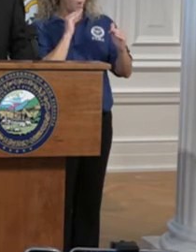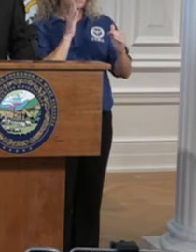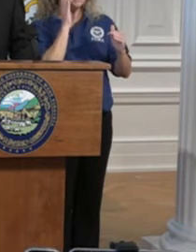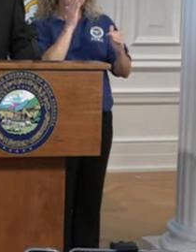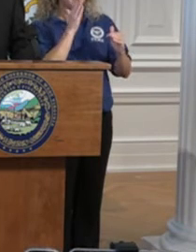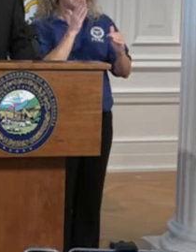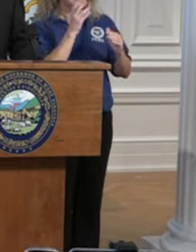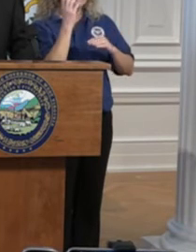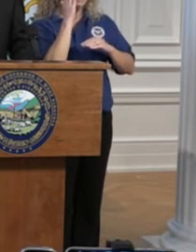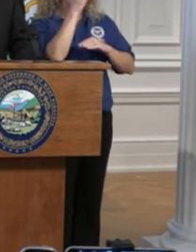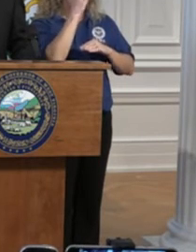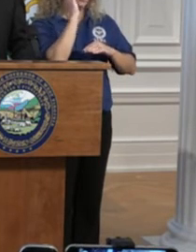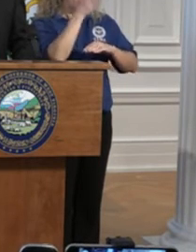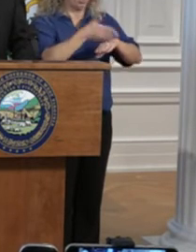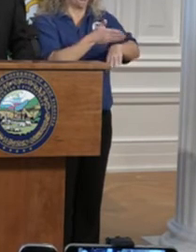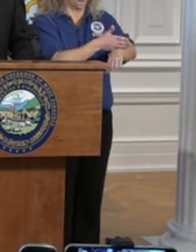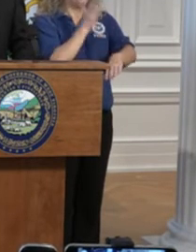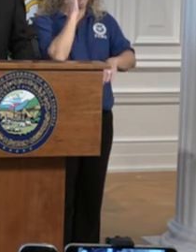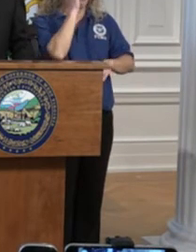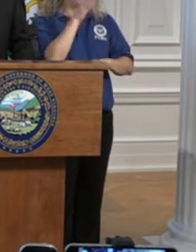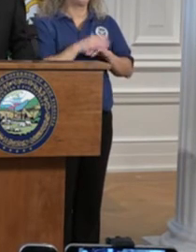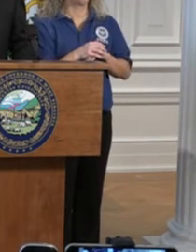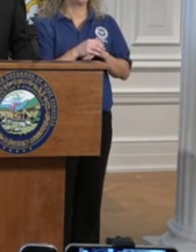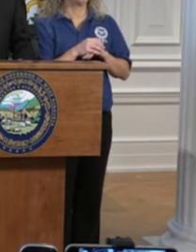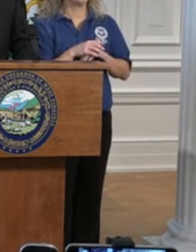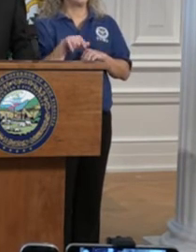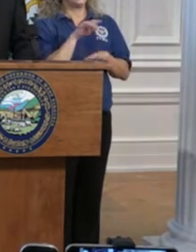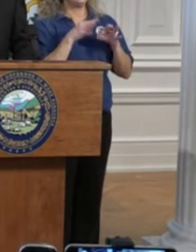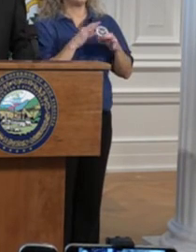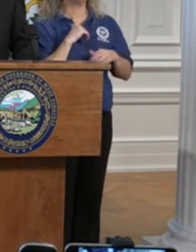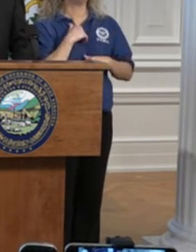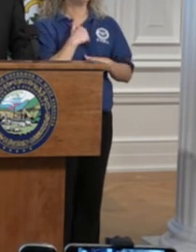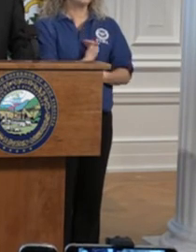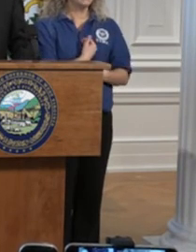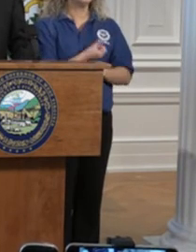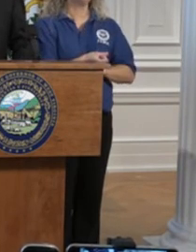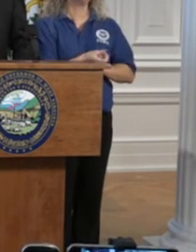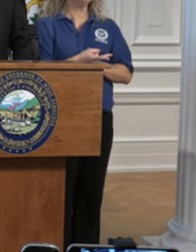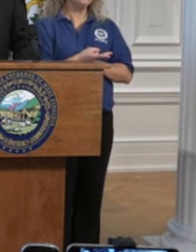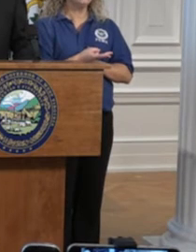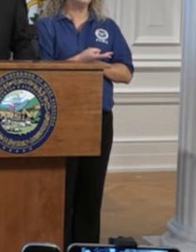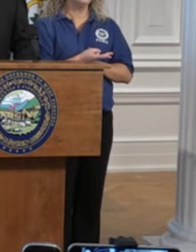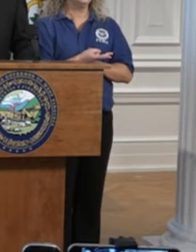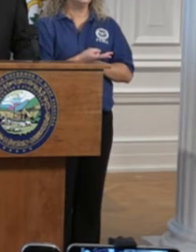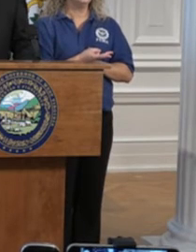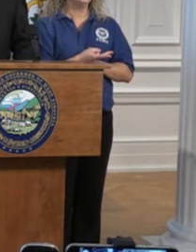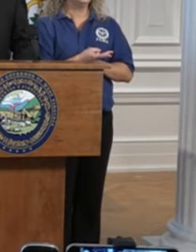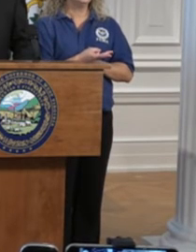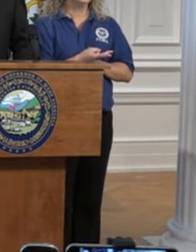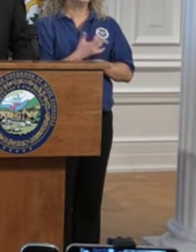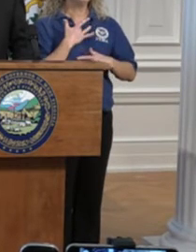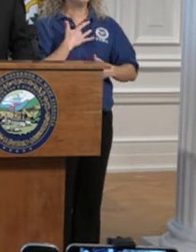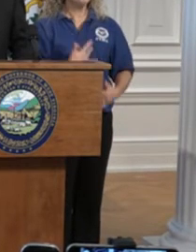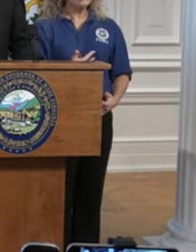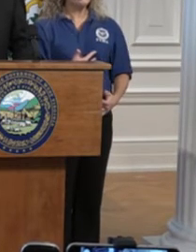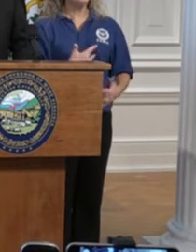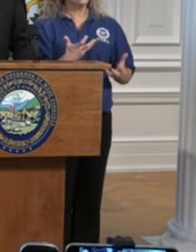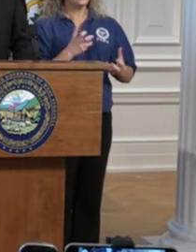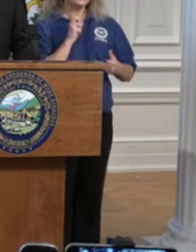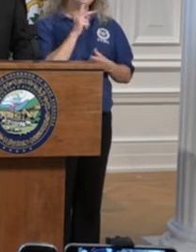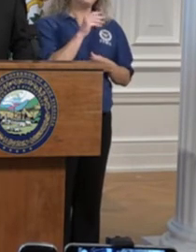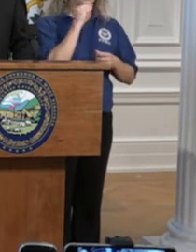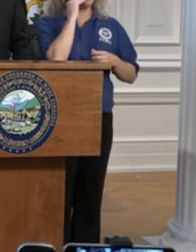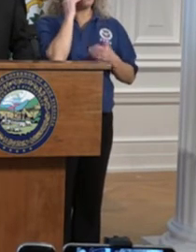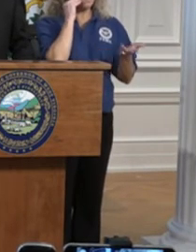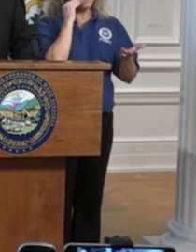be better days ahead. And many of these families are just tired. They're worn out, they are dejected, and they just want to get back in their